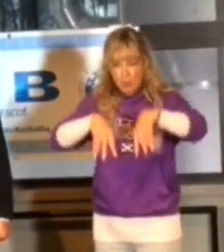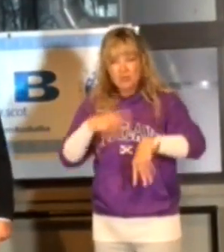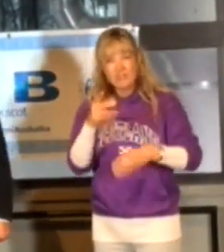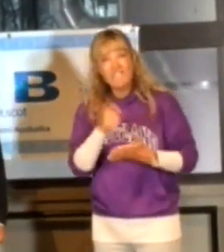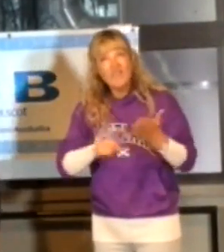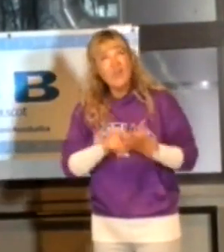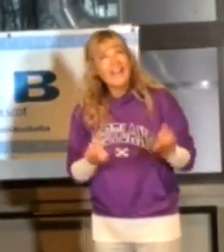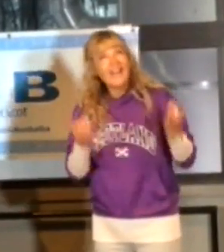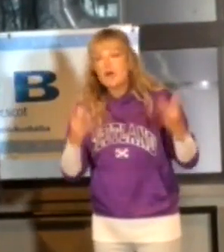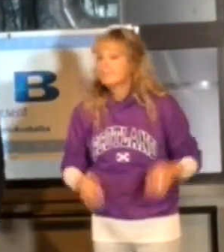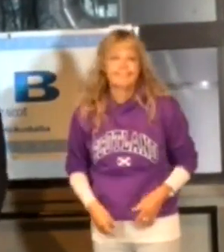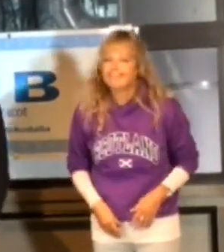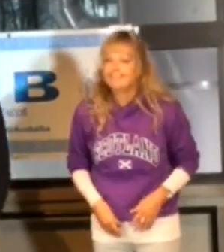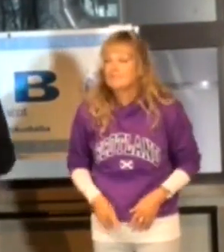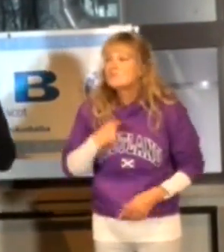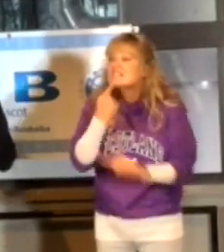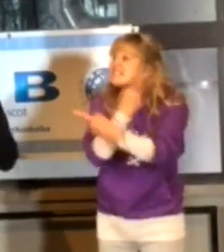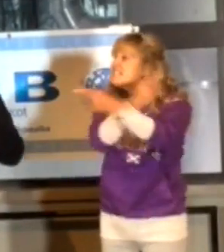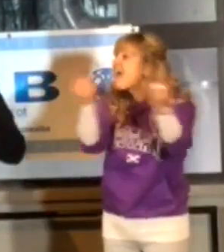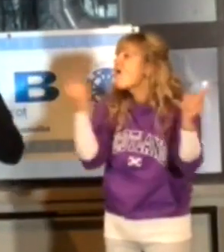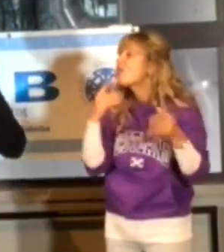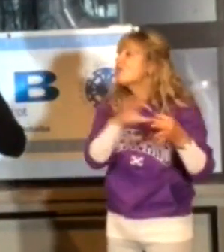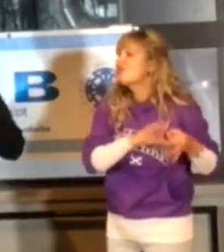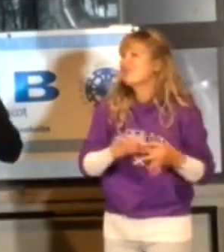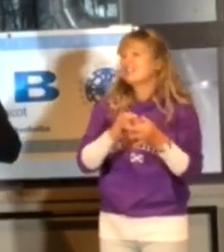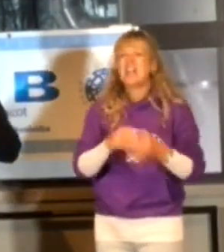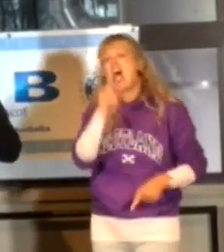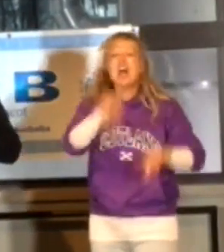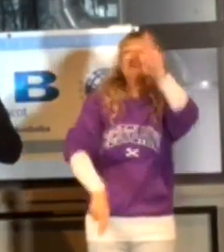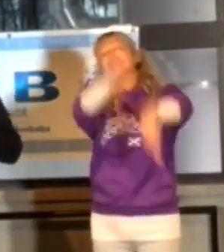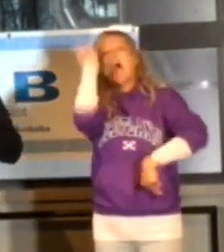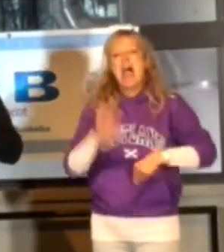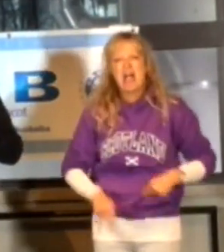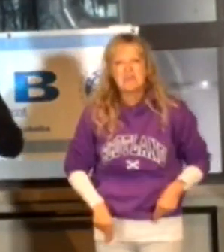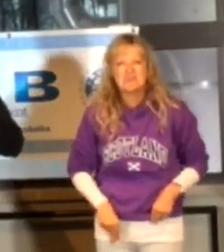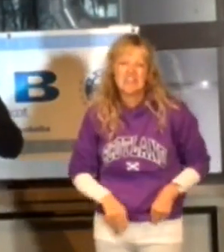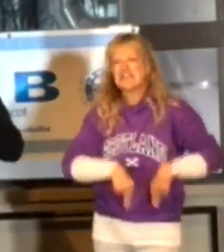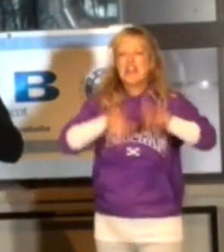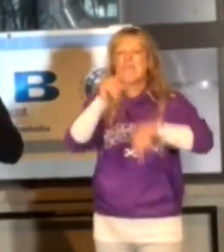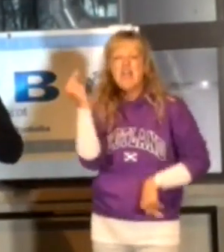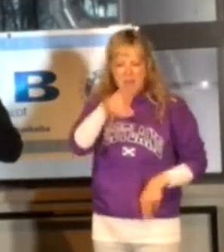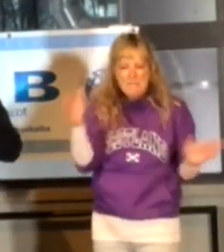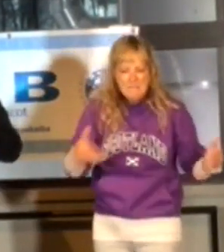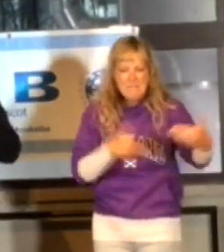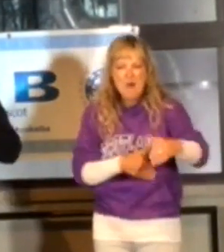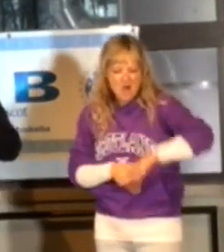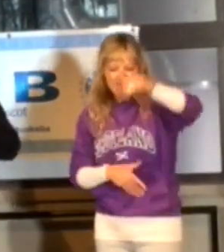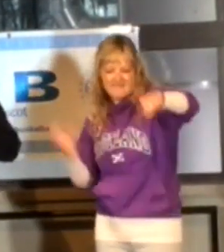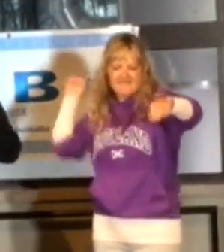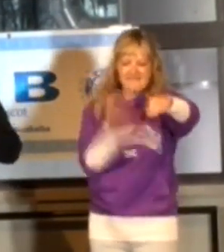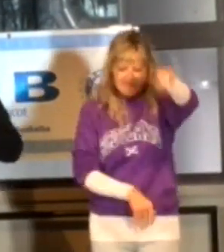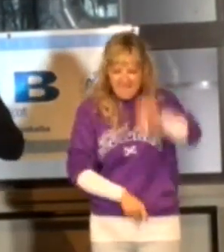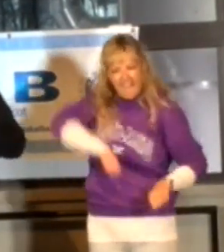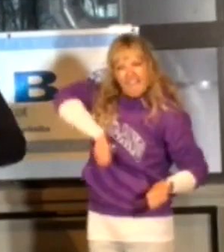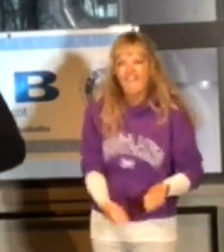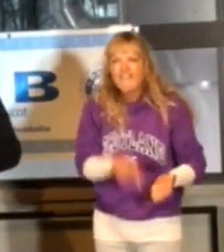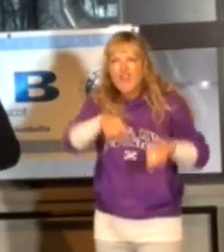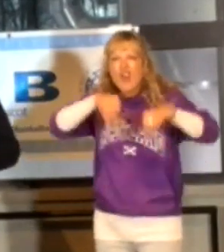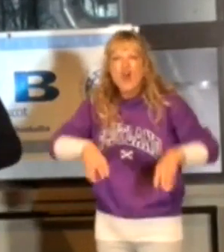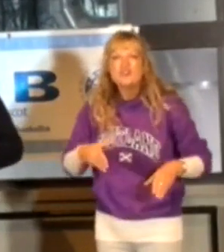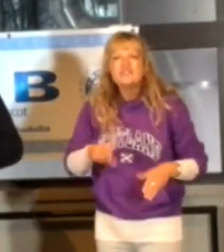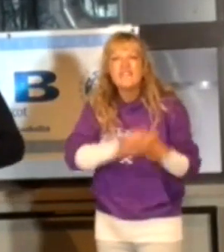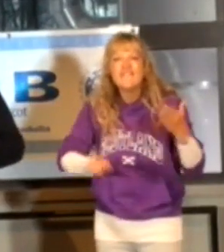We say to all the unionists who say to us, oh, just shut up. Just go back in your box. You lost the vote. We say